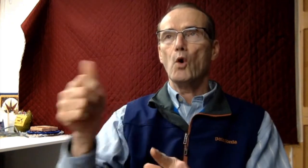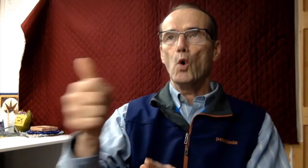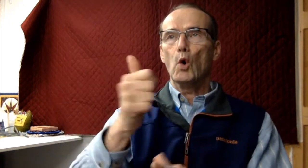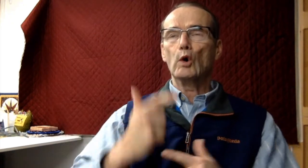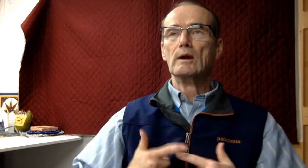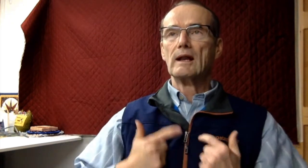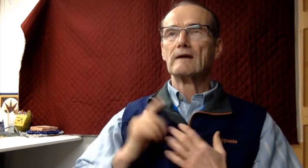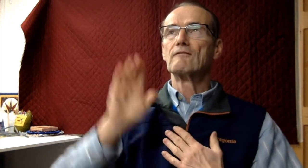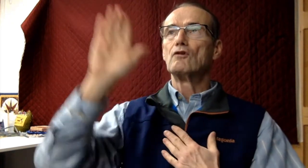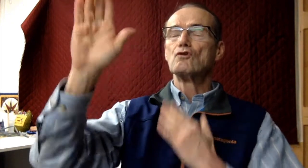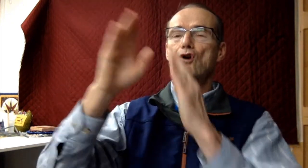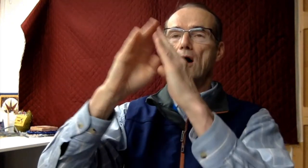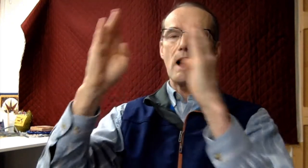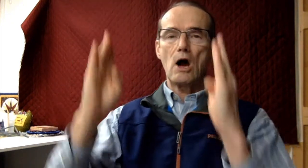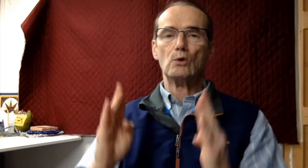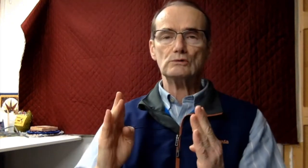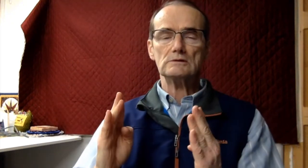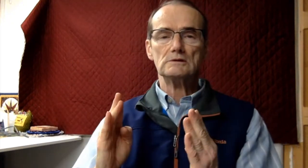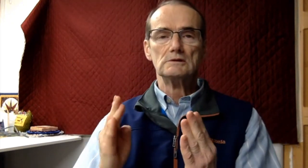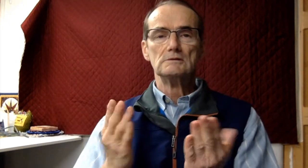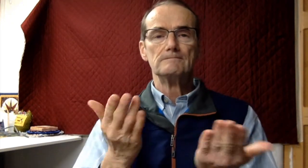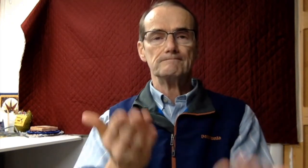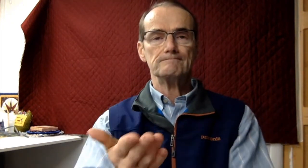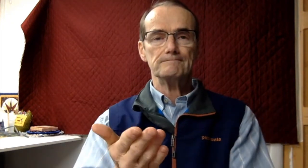Blessed are they who dwell in your house, O Lord.